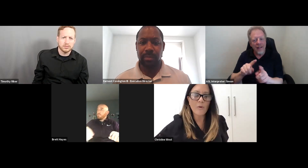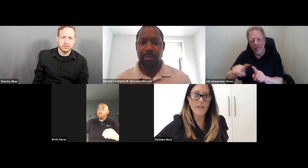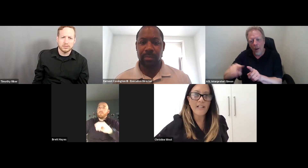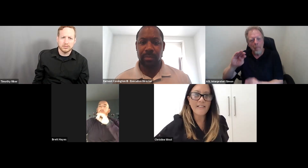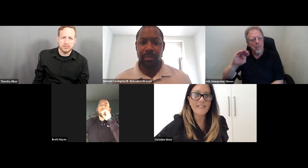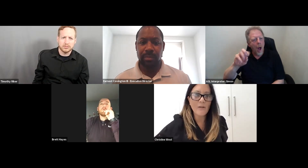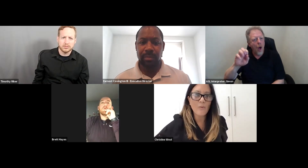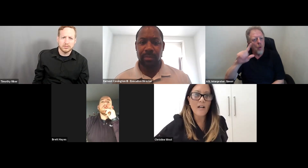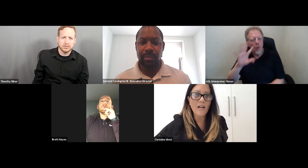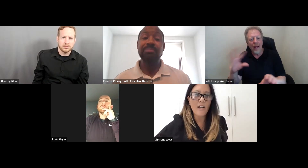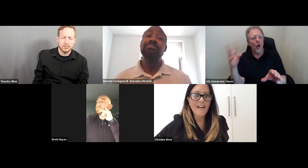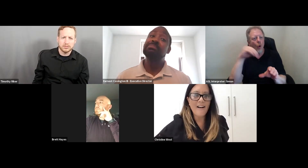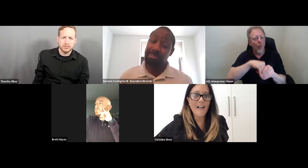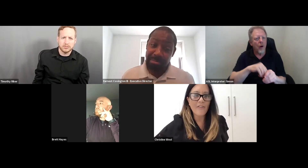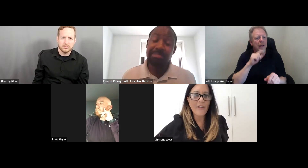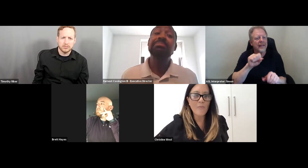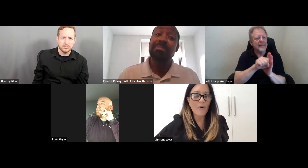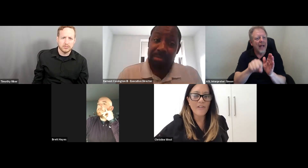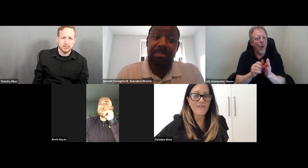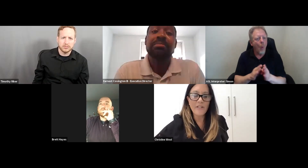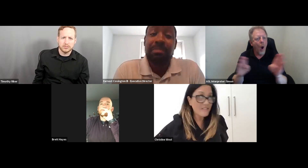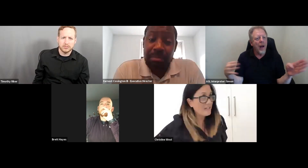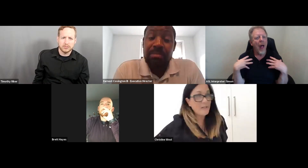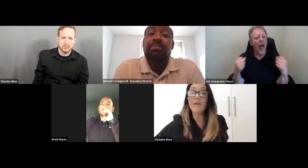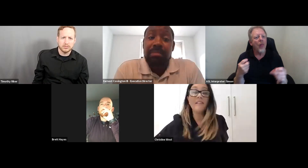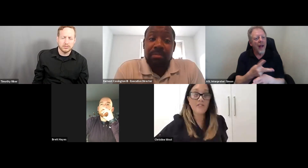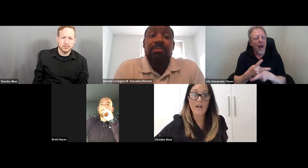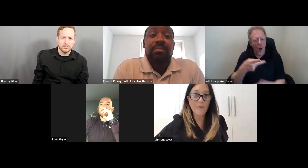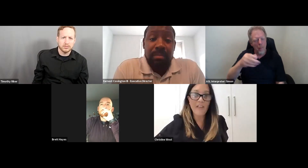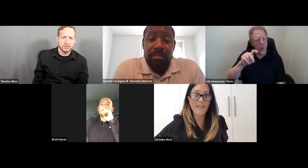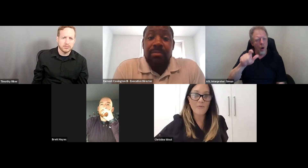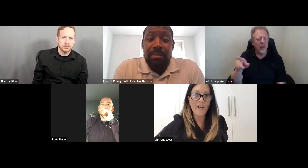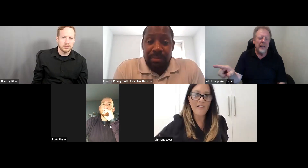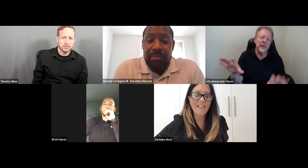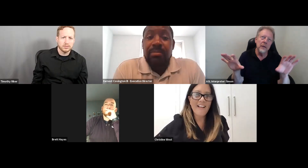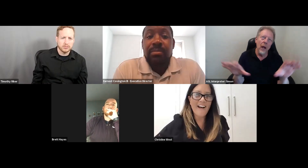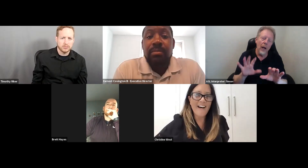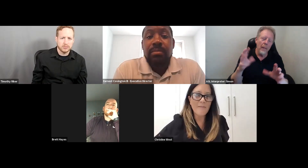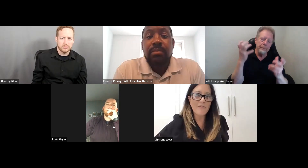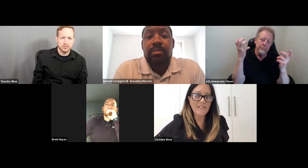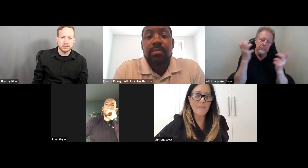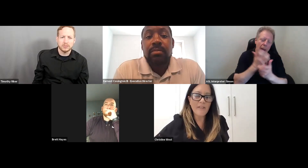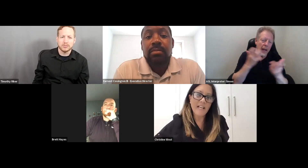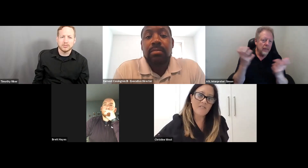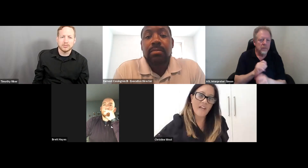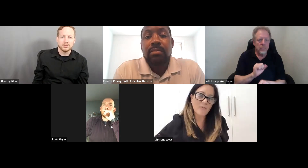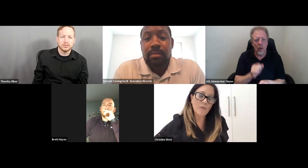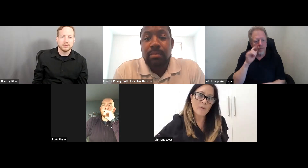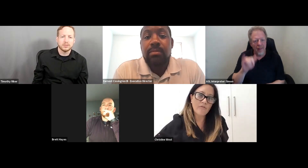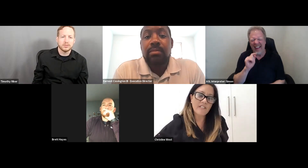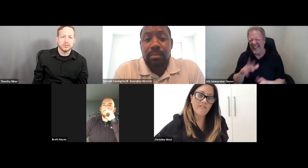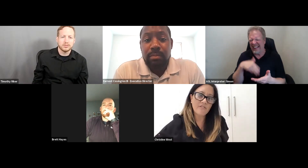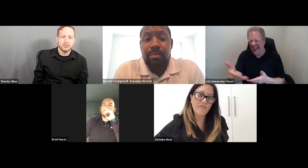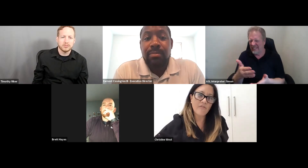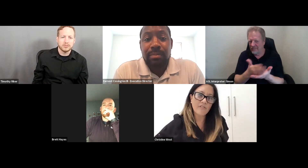hoping to incorporate in the statewide healthcare portal. So he's done an amazing job with that as well. So that's going to be the next phase. Once